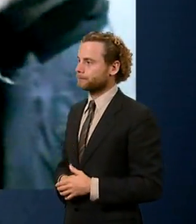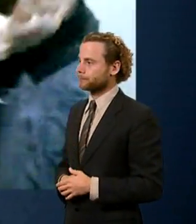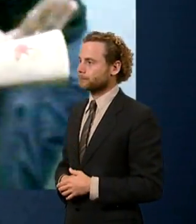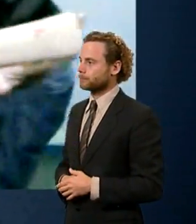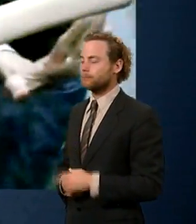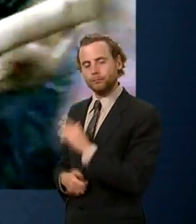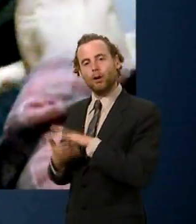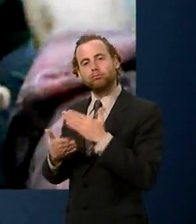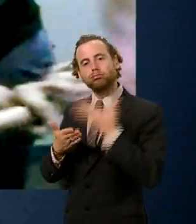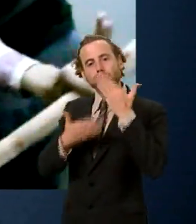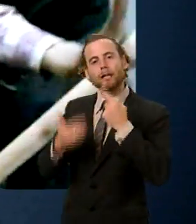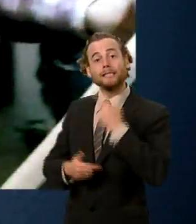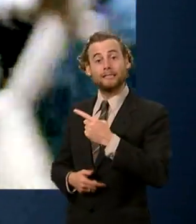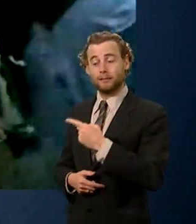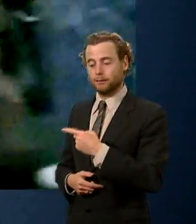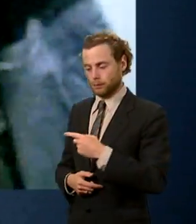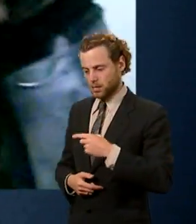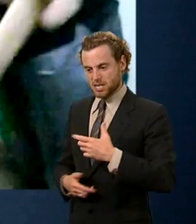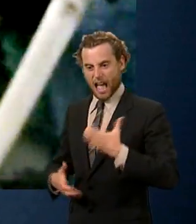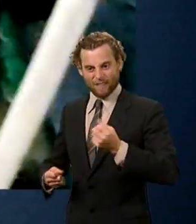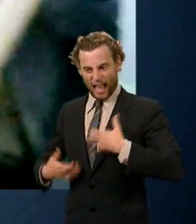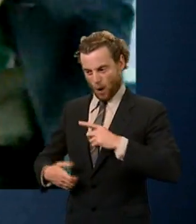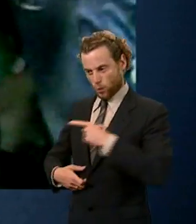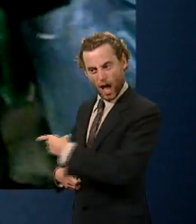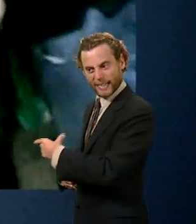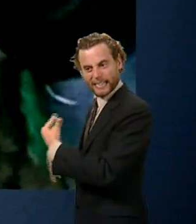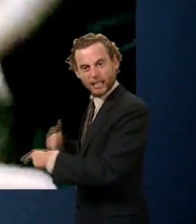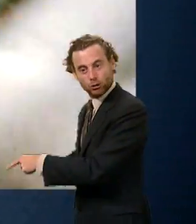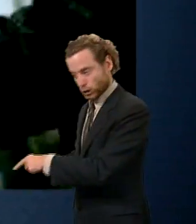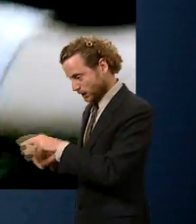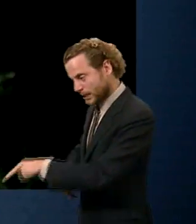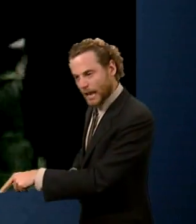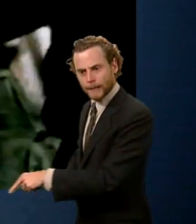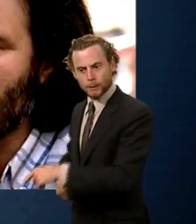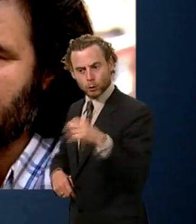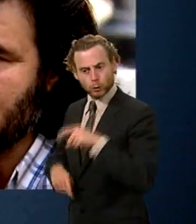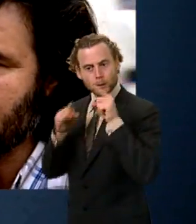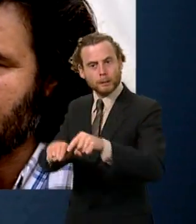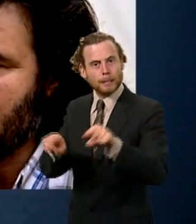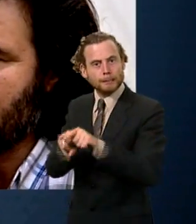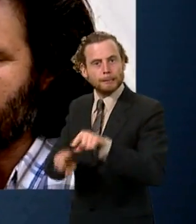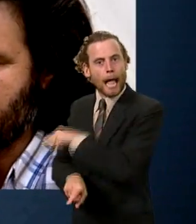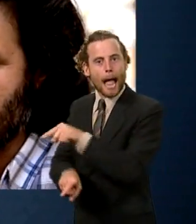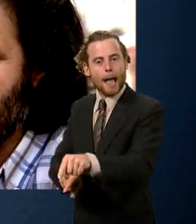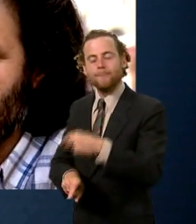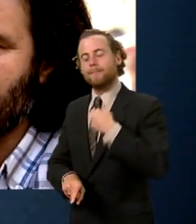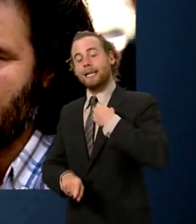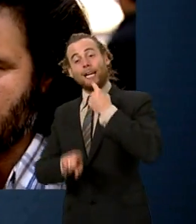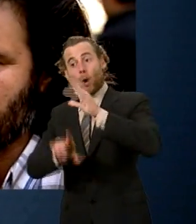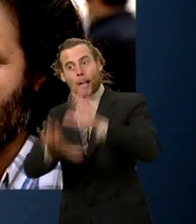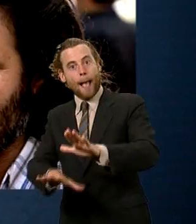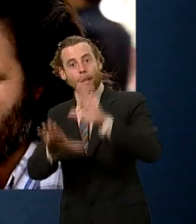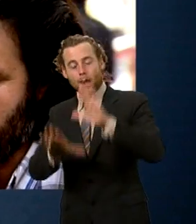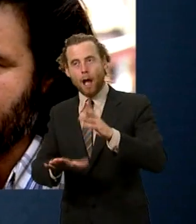Understandably, having seen wounded and dead friends, some people were saying we should do to them what they did to us. I calmed them down, saying, according